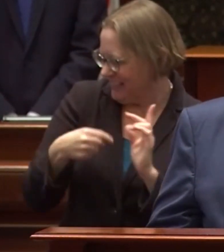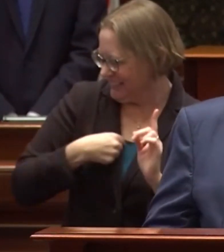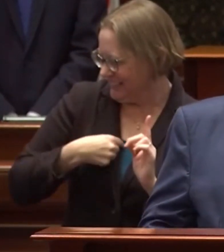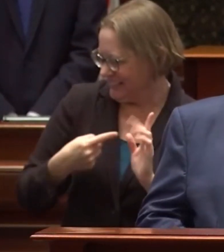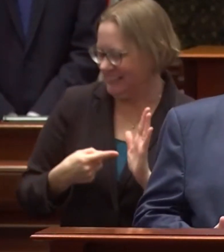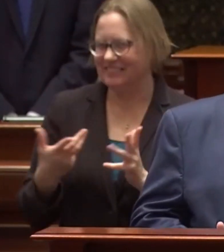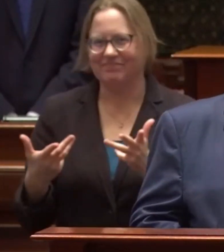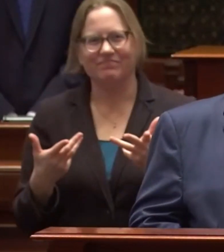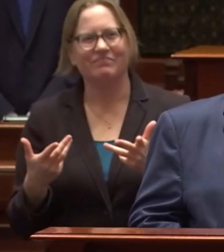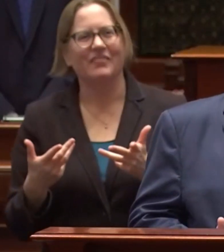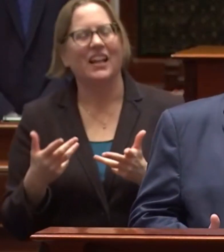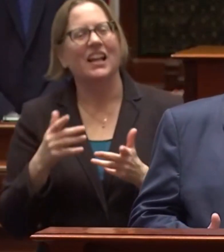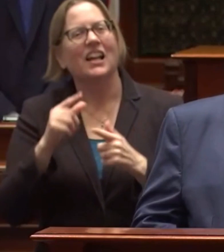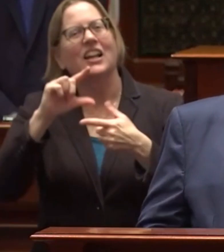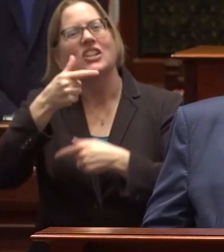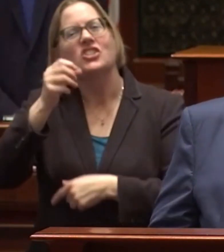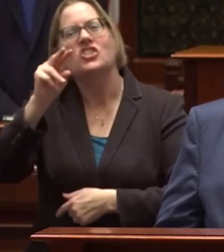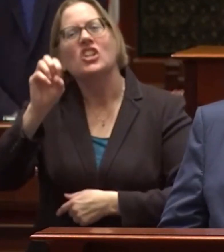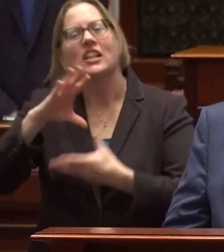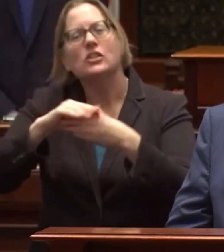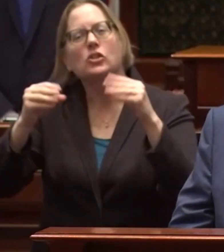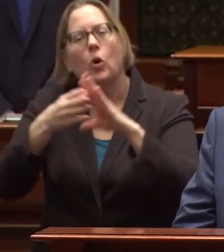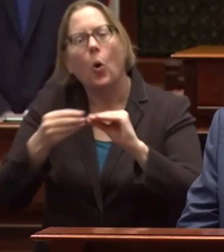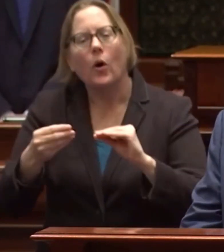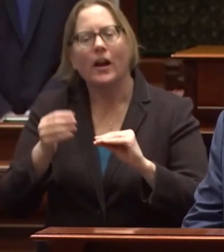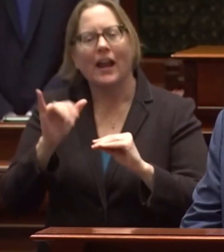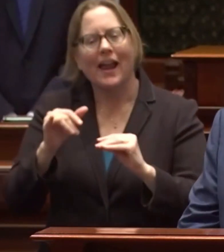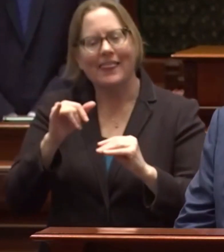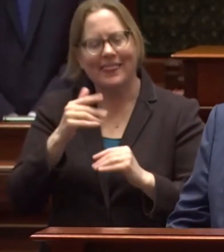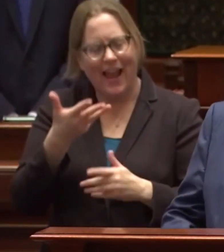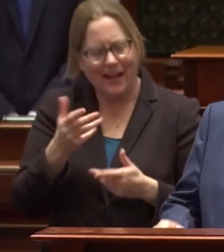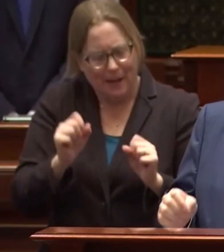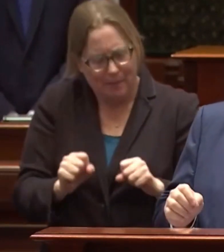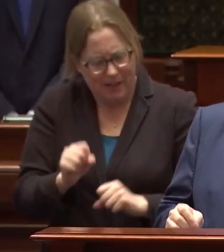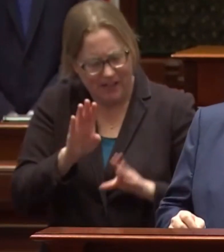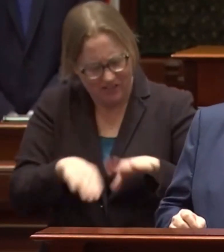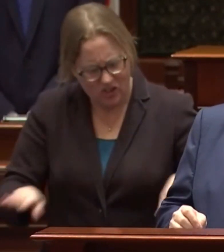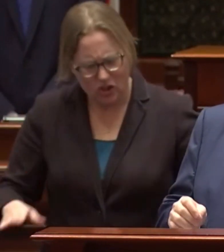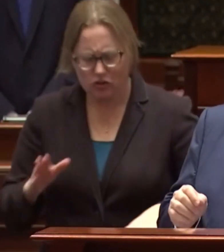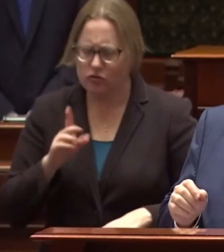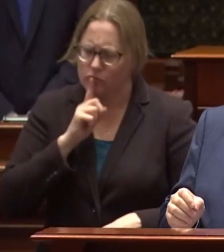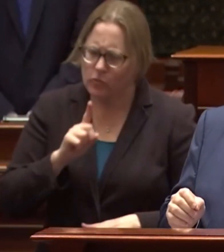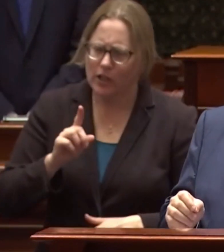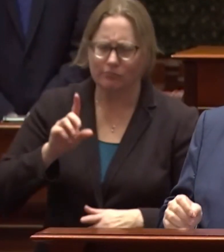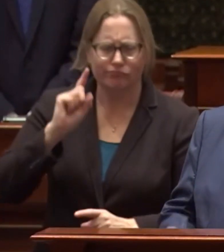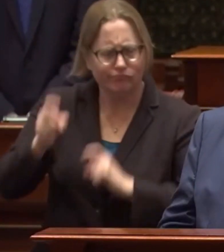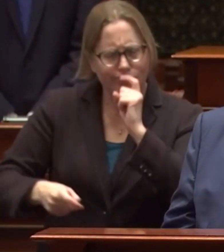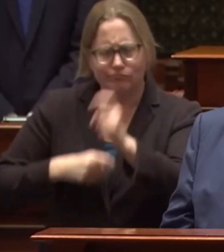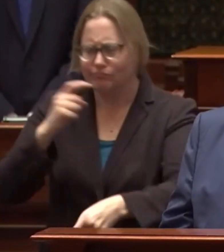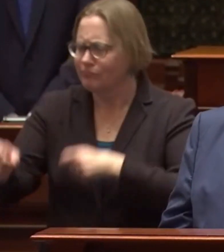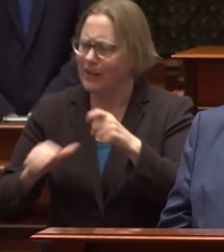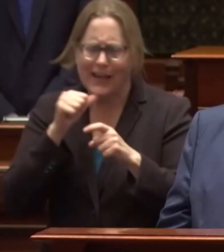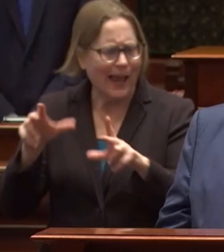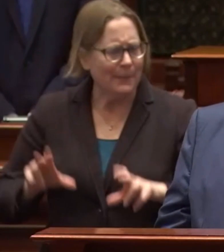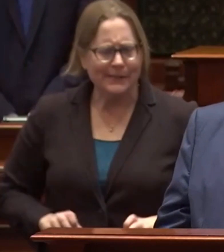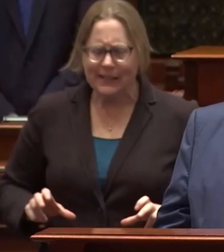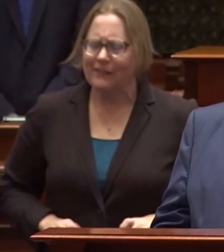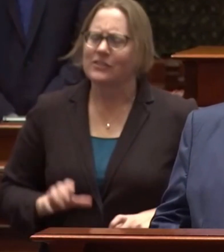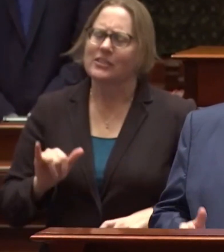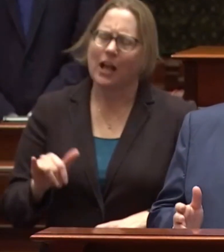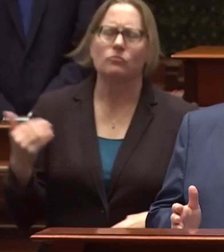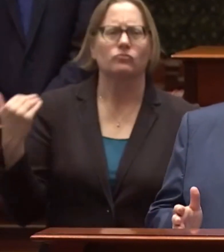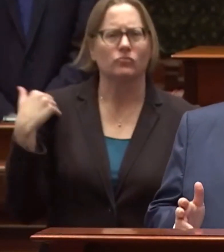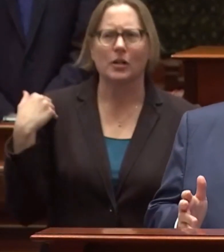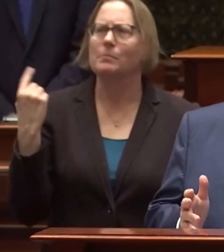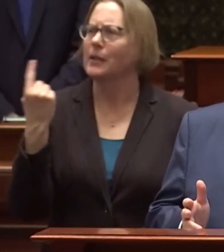Gene's story and the generosity of Illinois' children in 1943 is a reminder of something important.